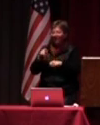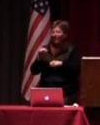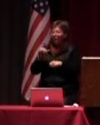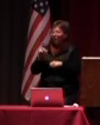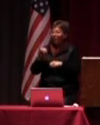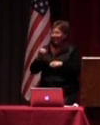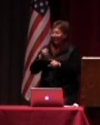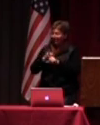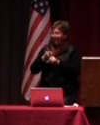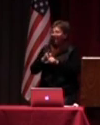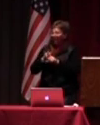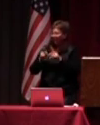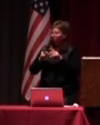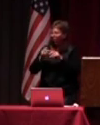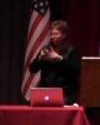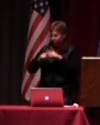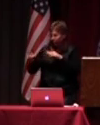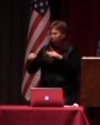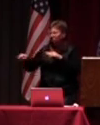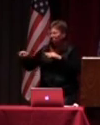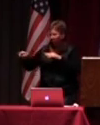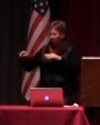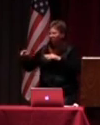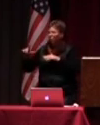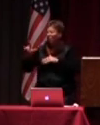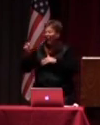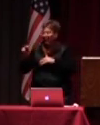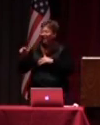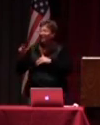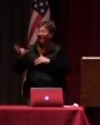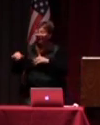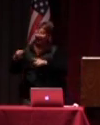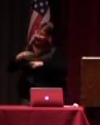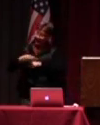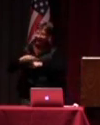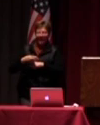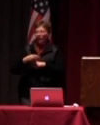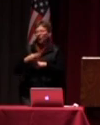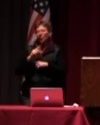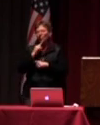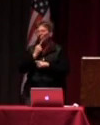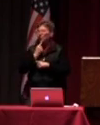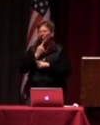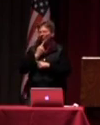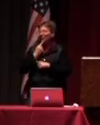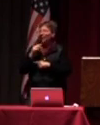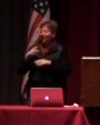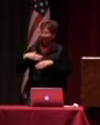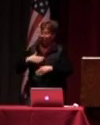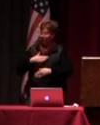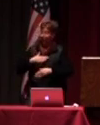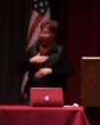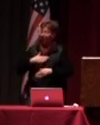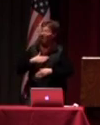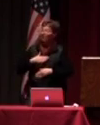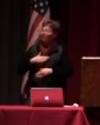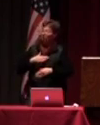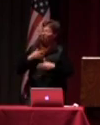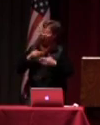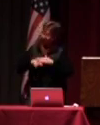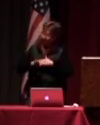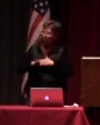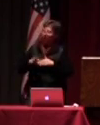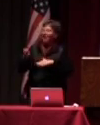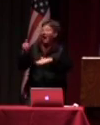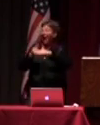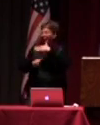into exile in London. The defeat was a bitter one for the Corsicans, but it meant that Napoleon was born a French subject, and